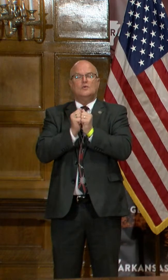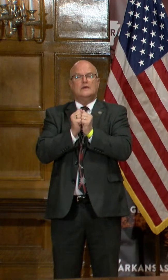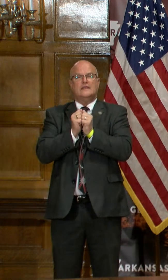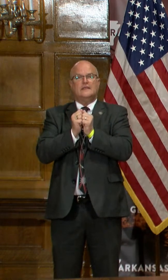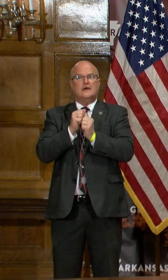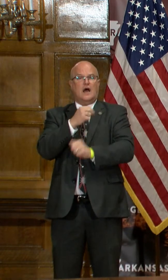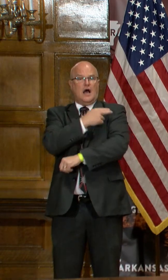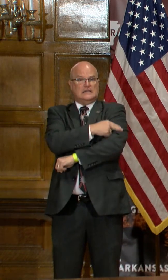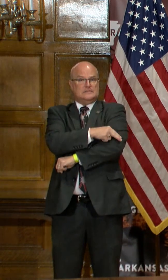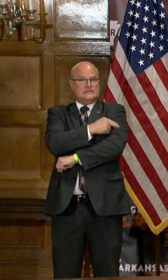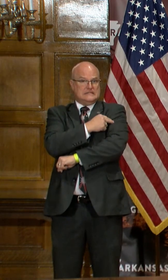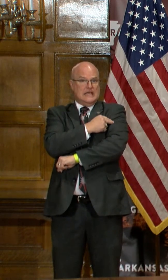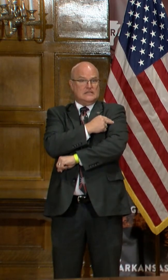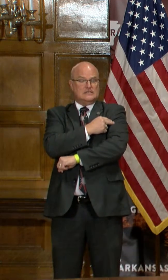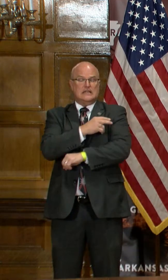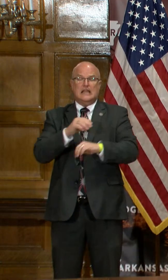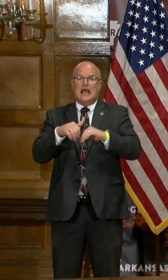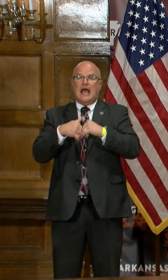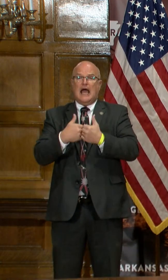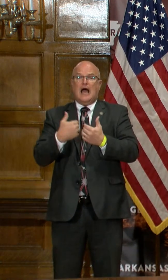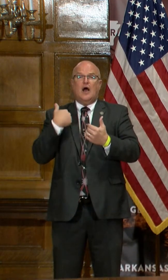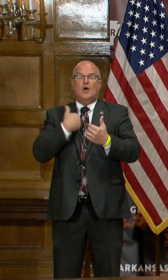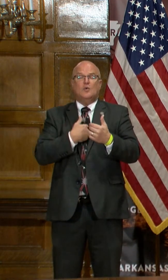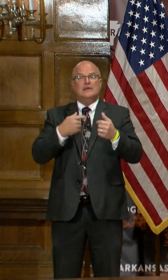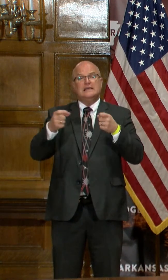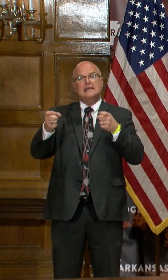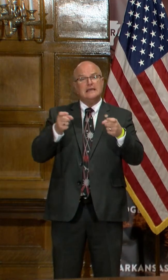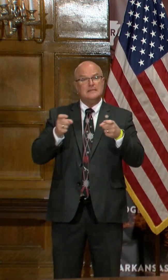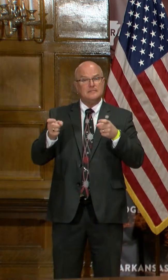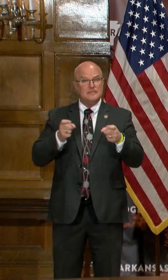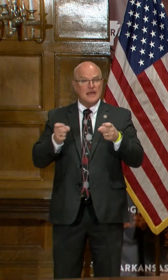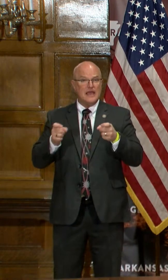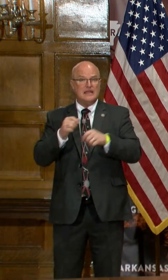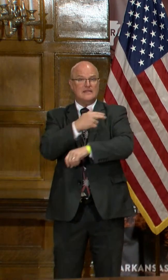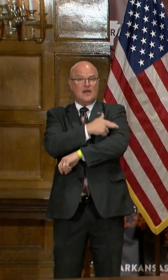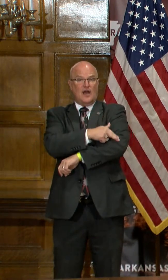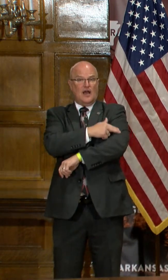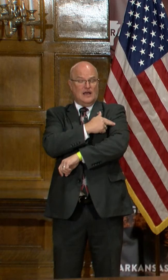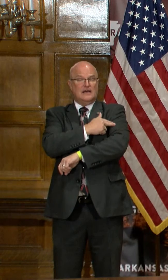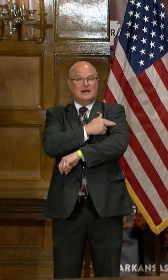the hospitalizations and how we can manage the